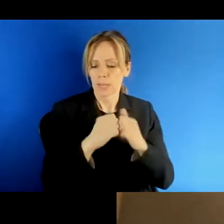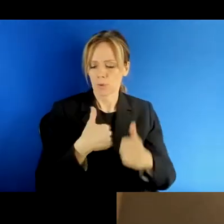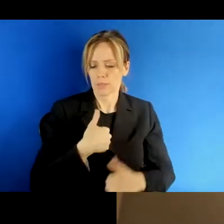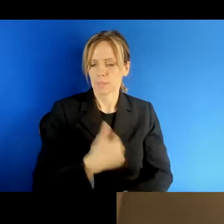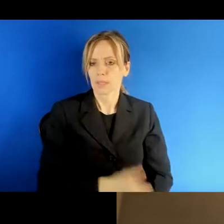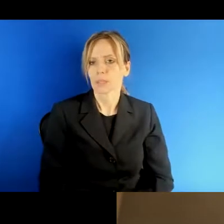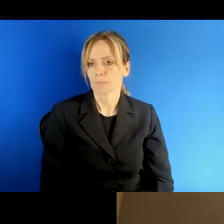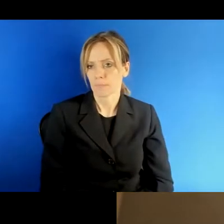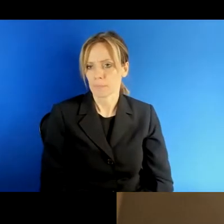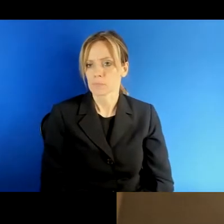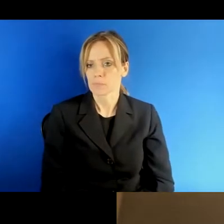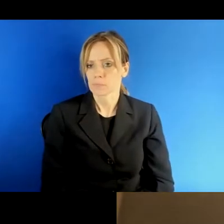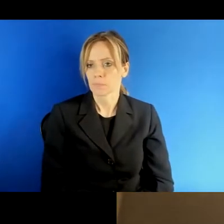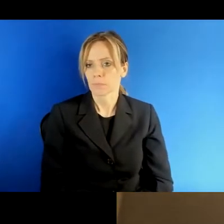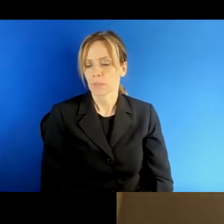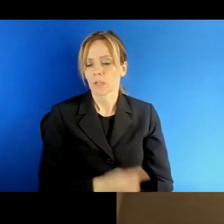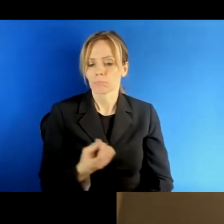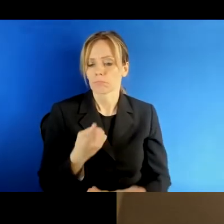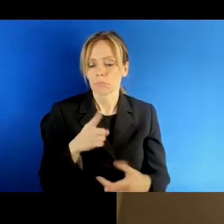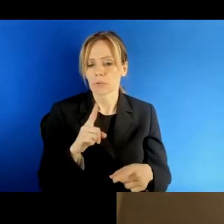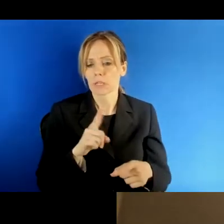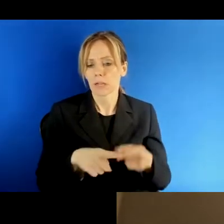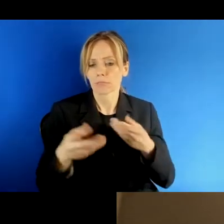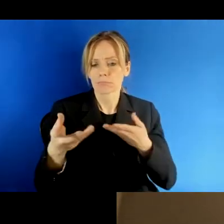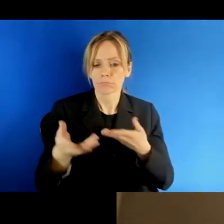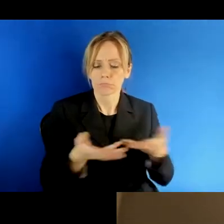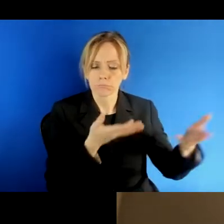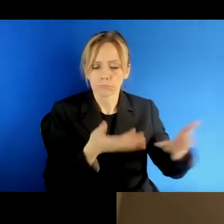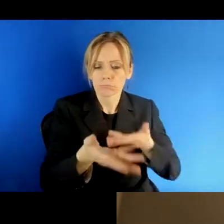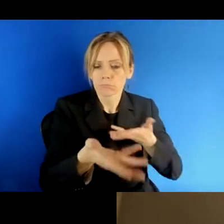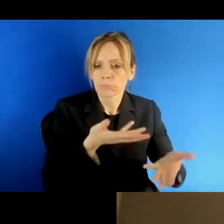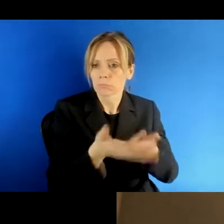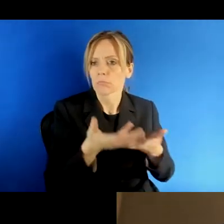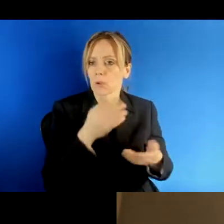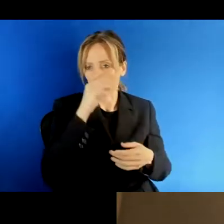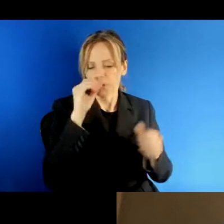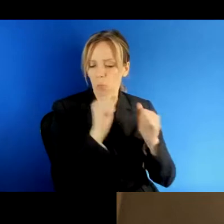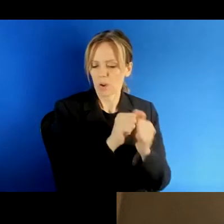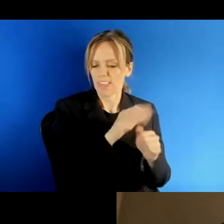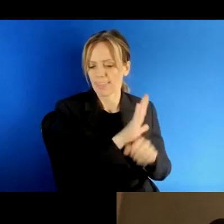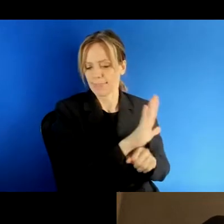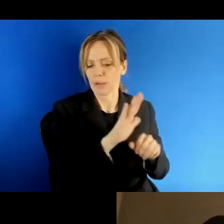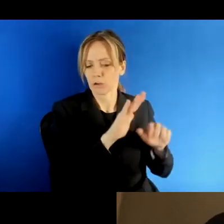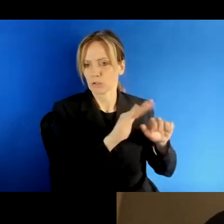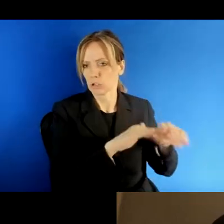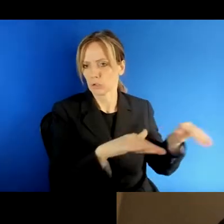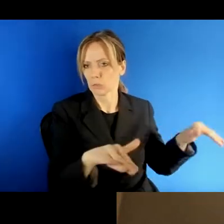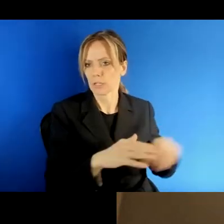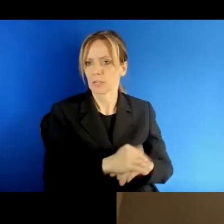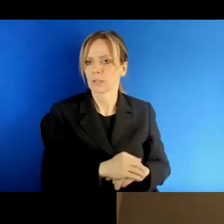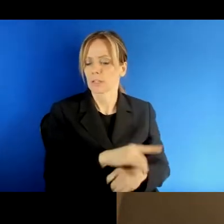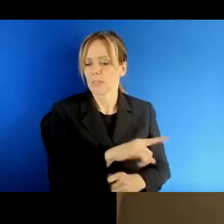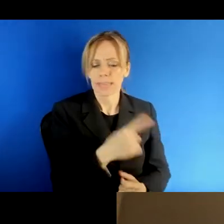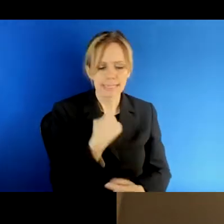communication to flow between them and the child. They say, don't ask,